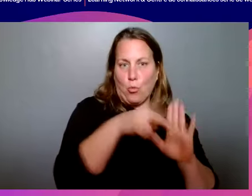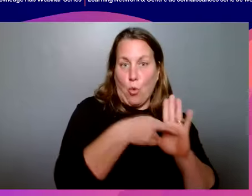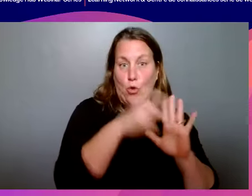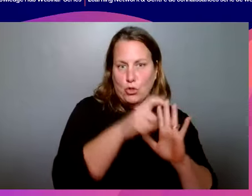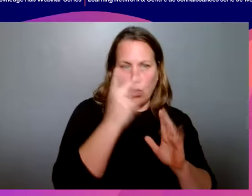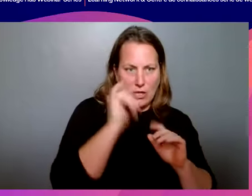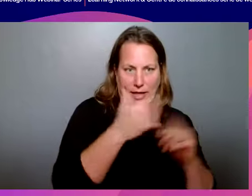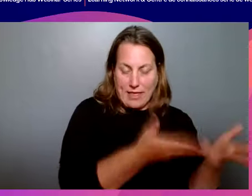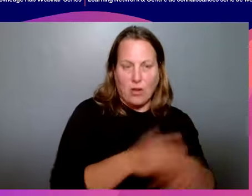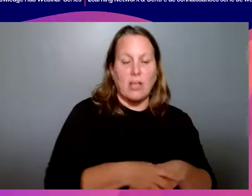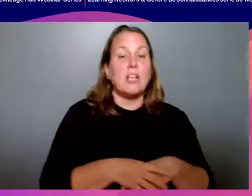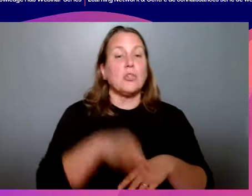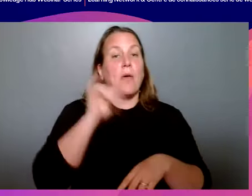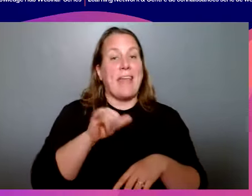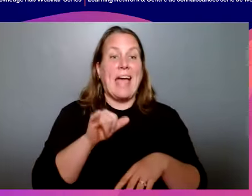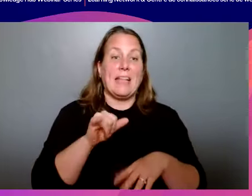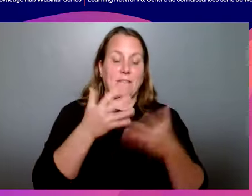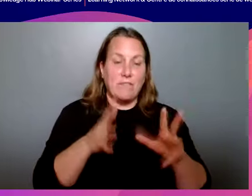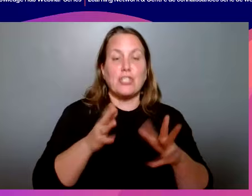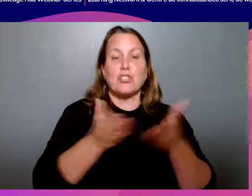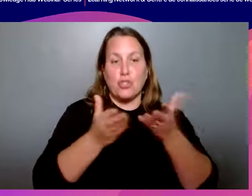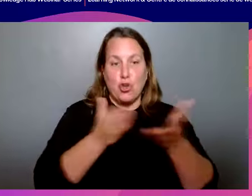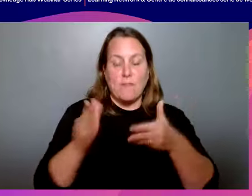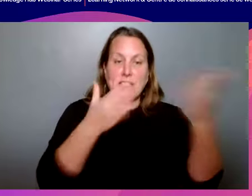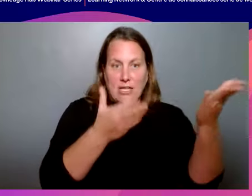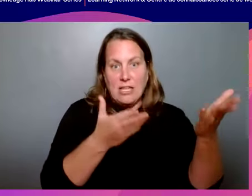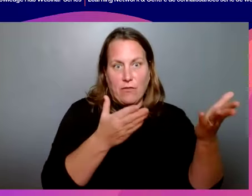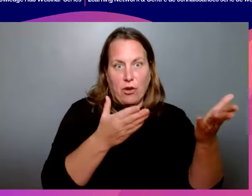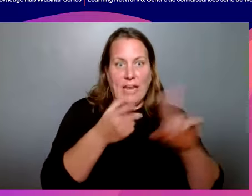research, funding, legislation, and service delivery.